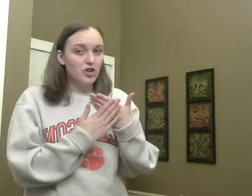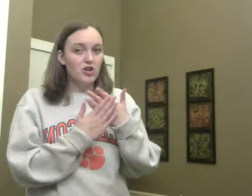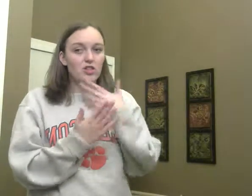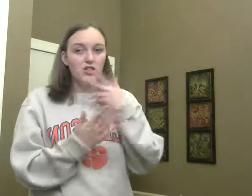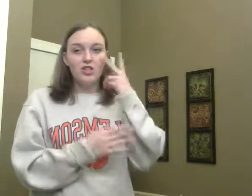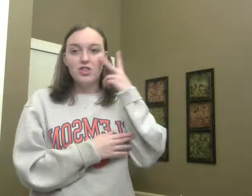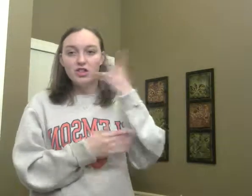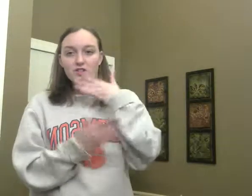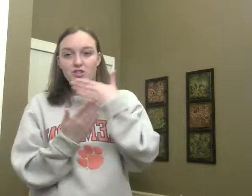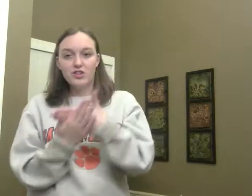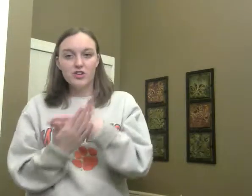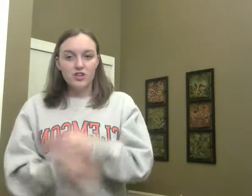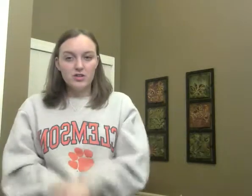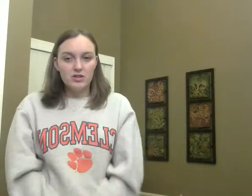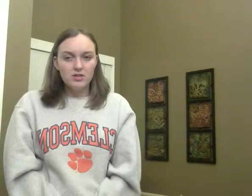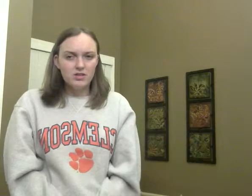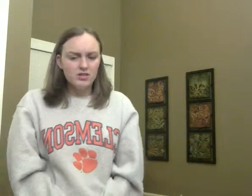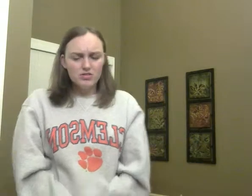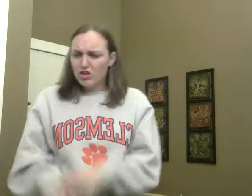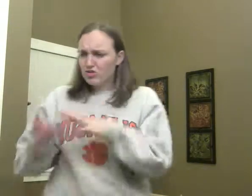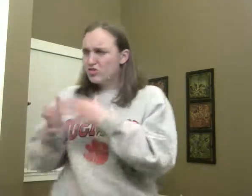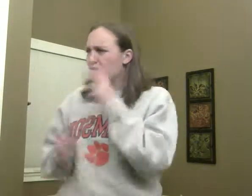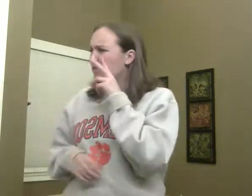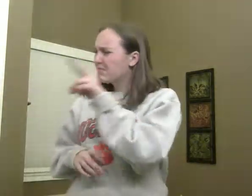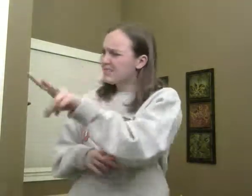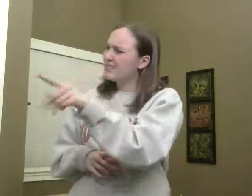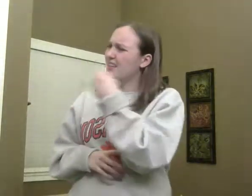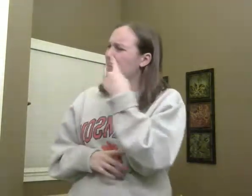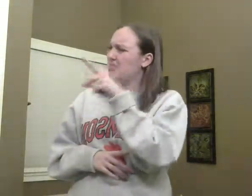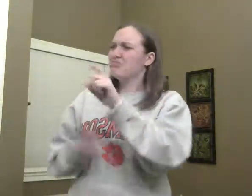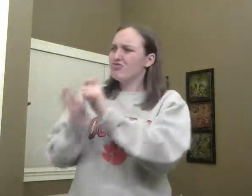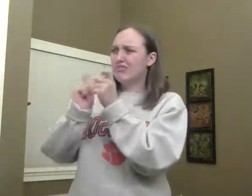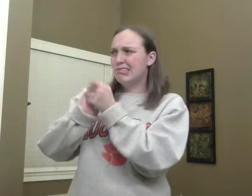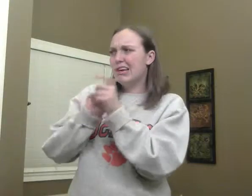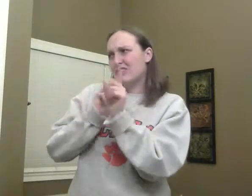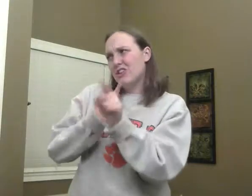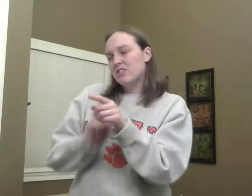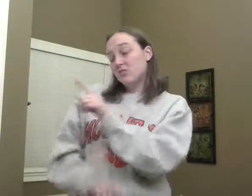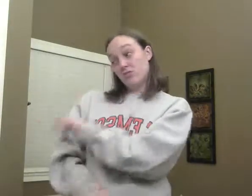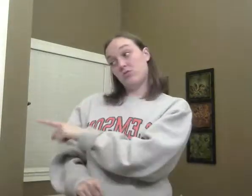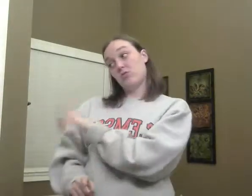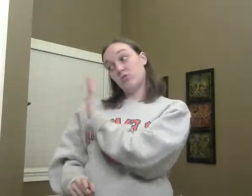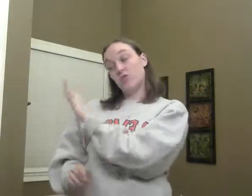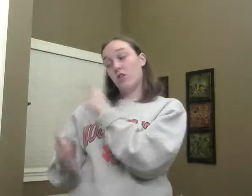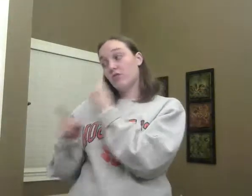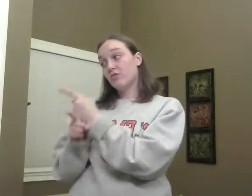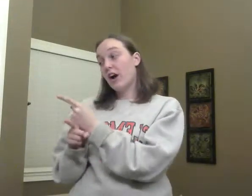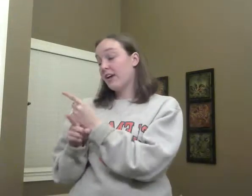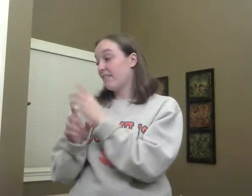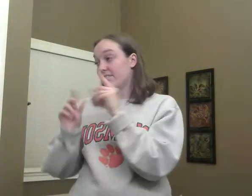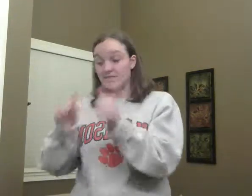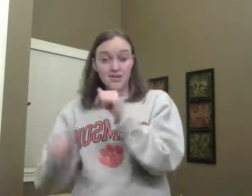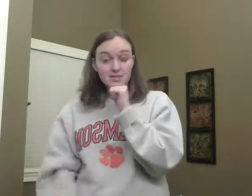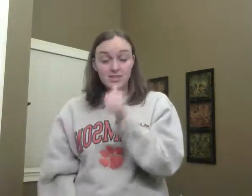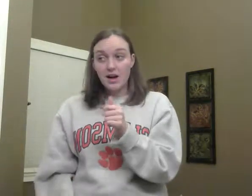Looking good. Does that group see how that answer got changed? You were right. They're not going to be able to move as fast. Okay, but is that the most important